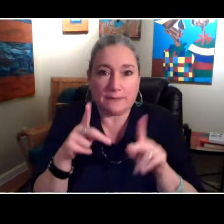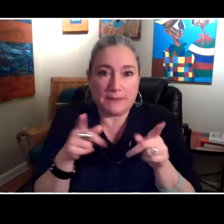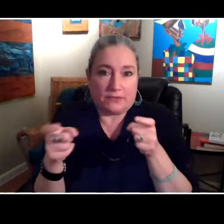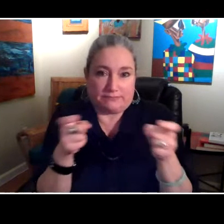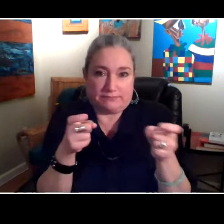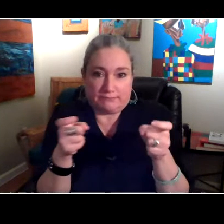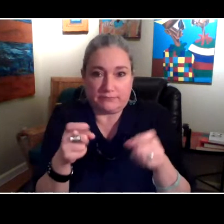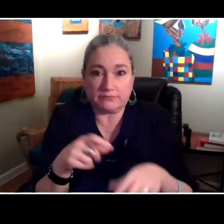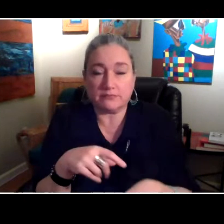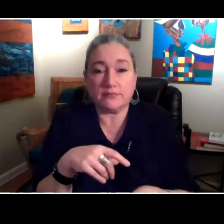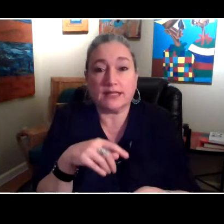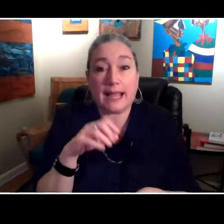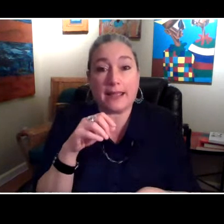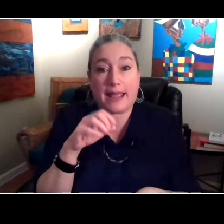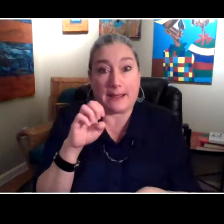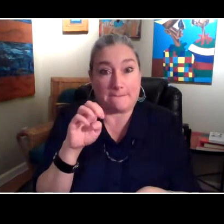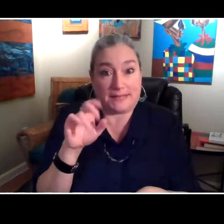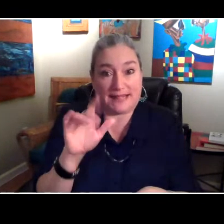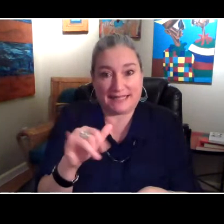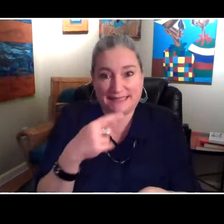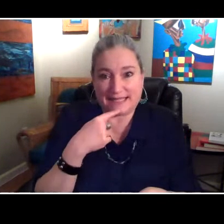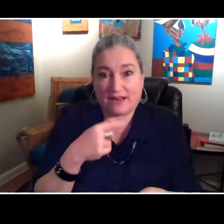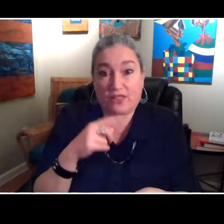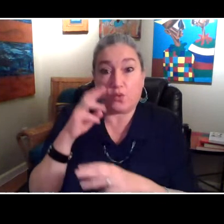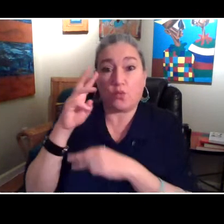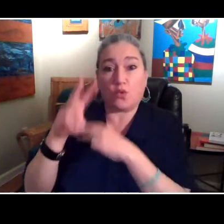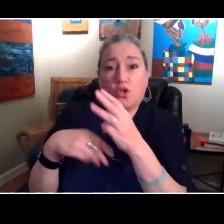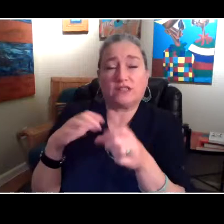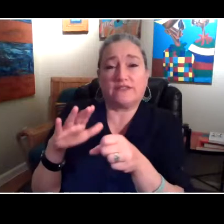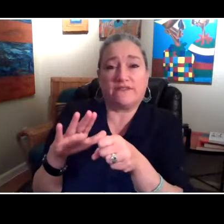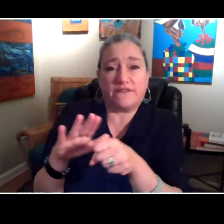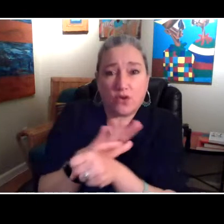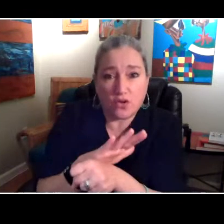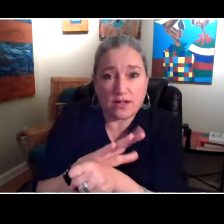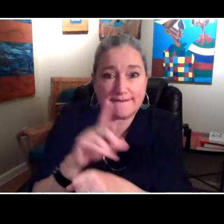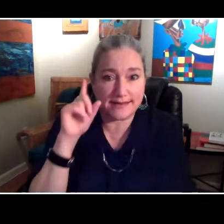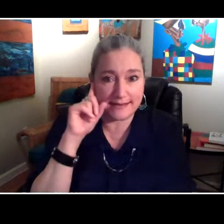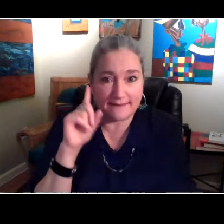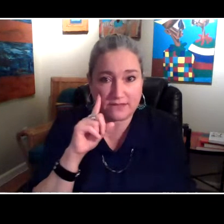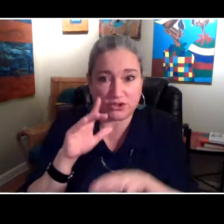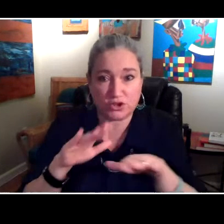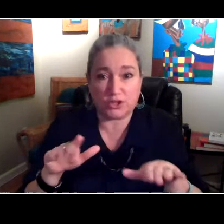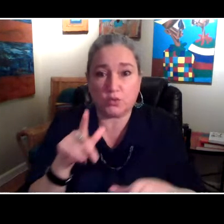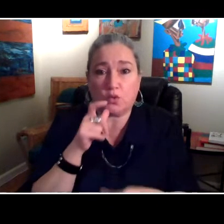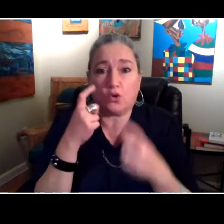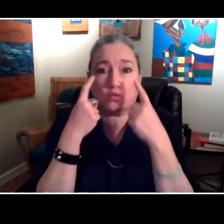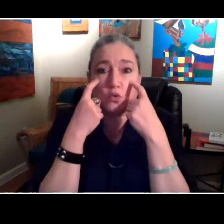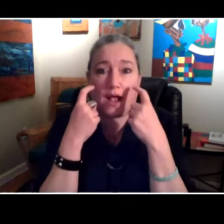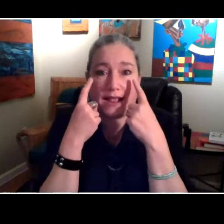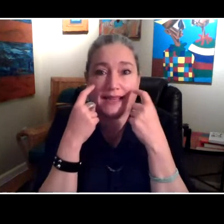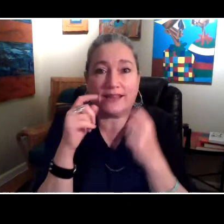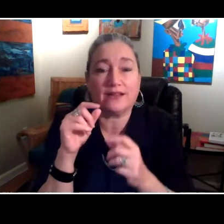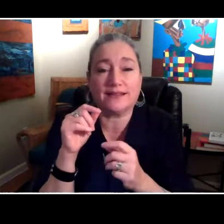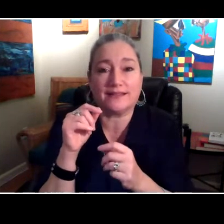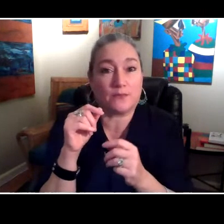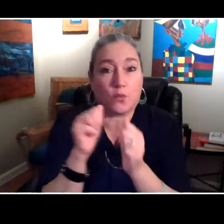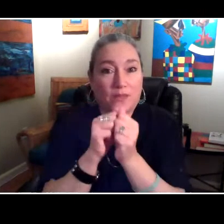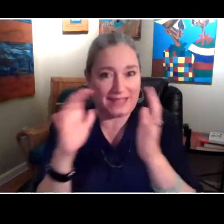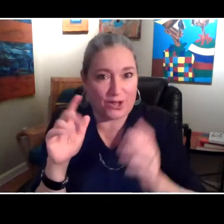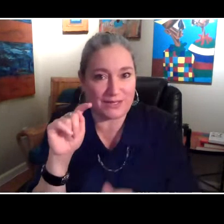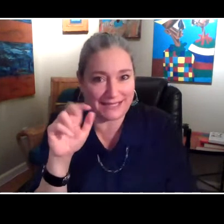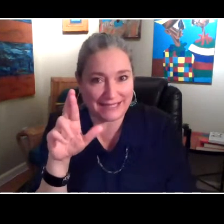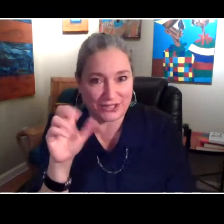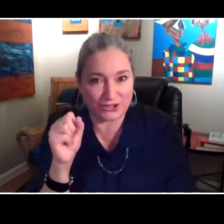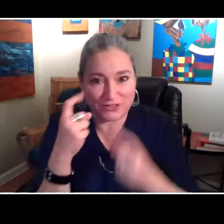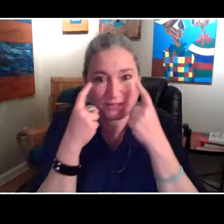In the next example, which shows hearing dominance, Emily shares that the world is full of deaf